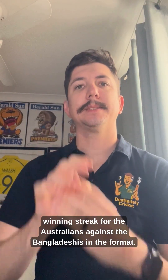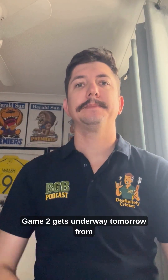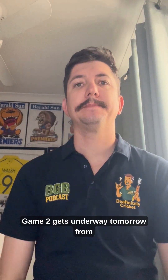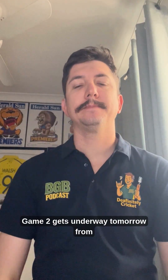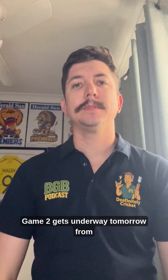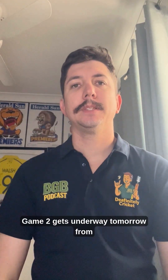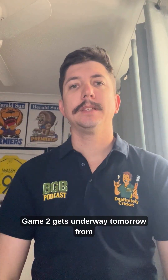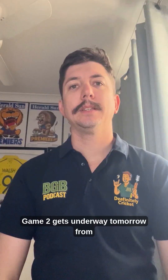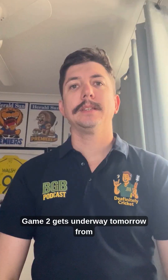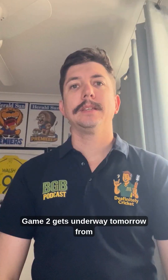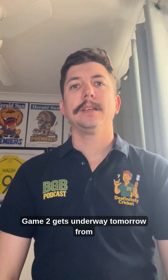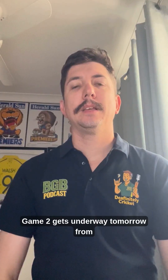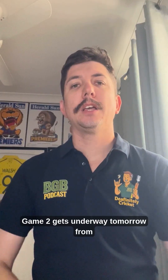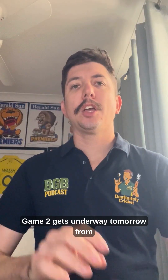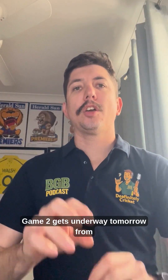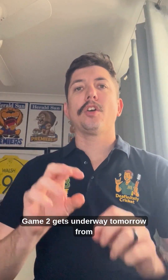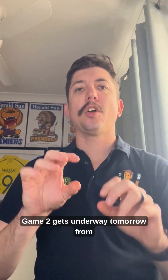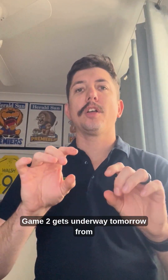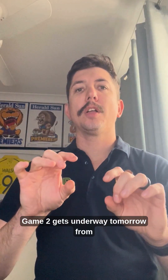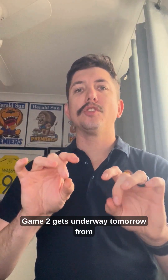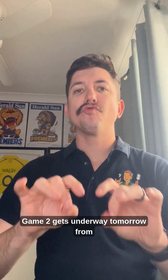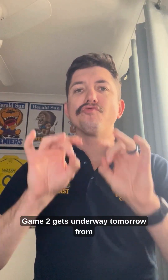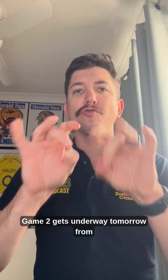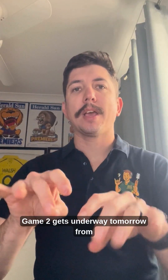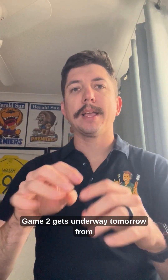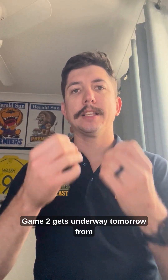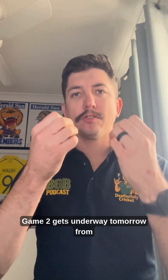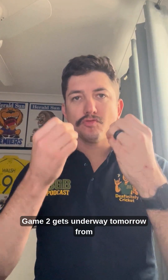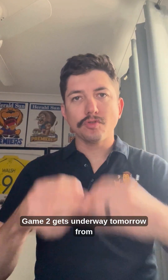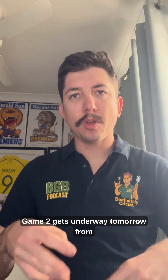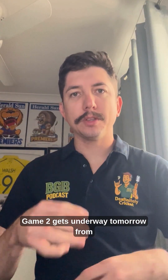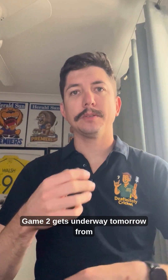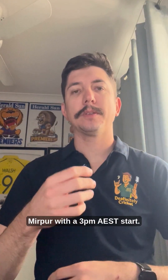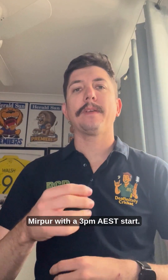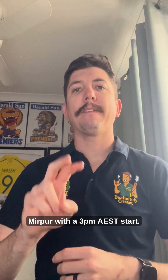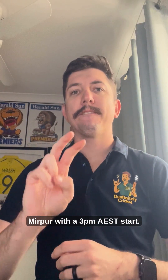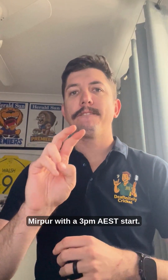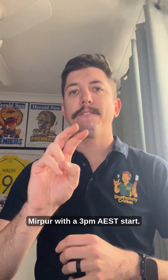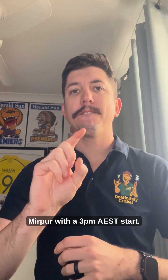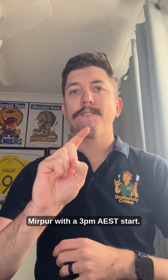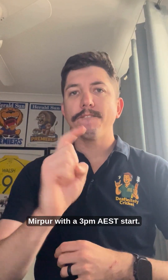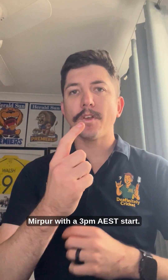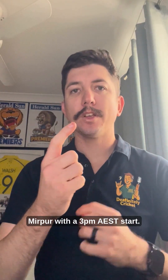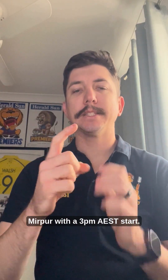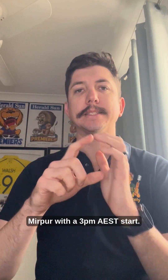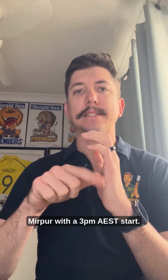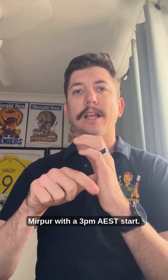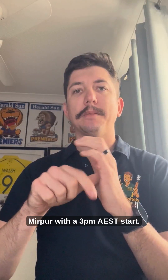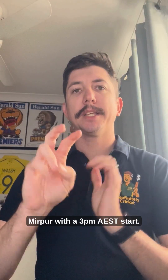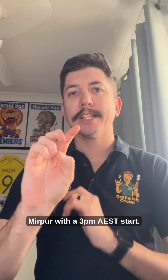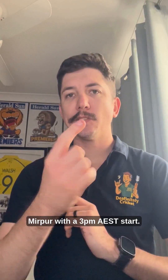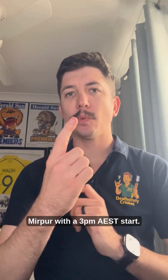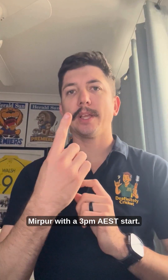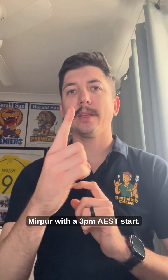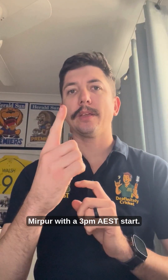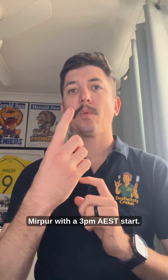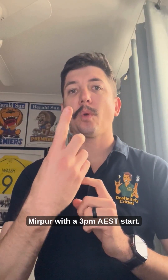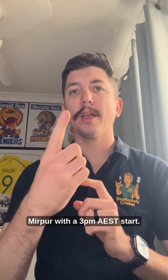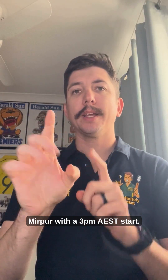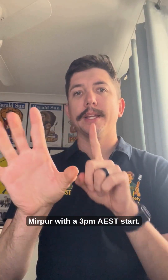format. Game 2 gets underway tomorrow from Mayapur with a 3 p.m. Australian Eastern Standard Time